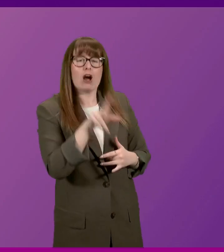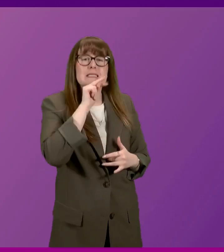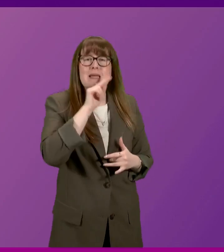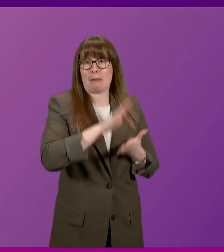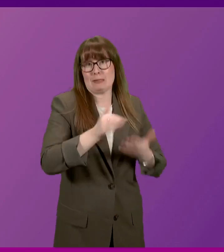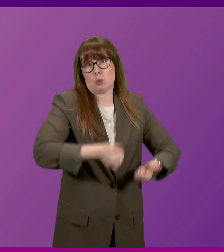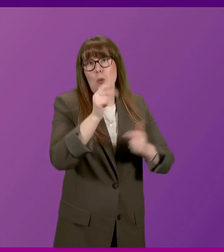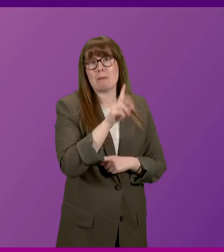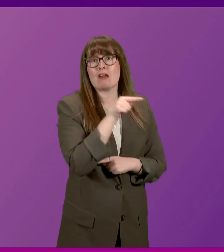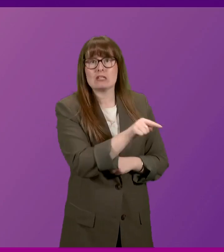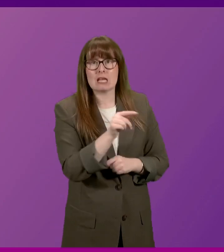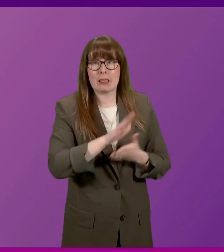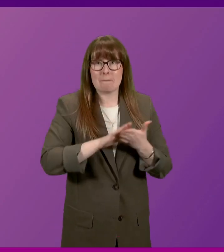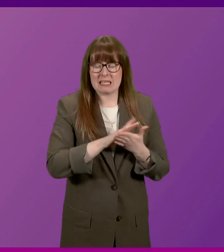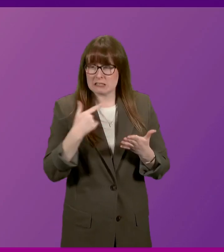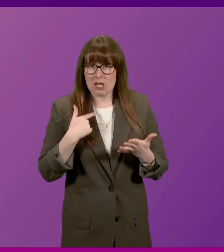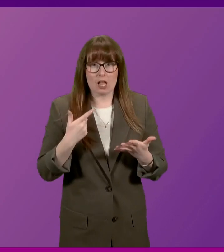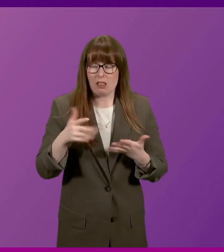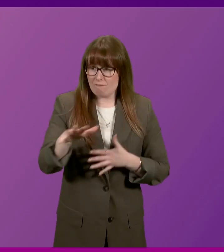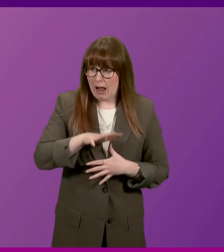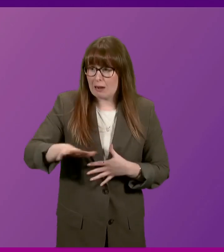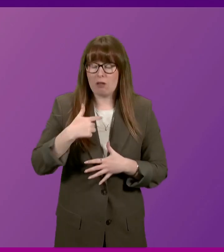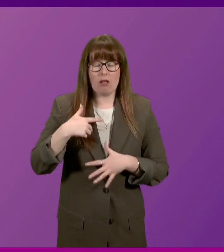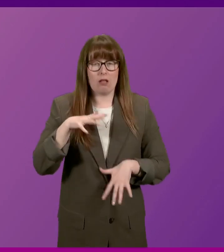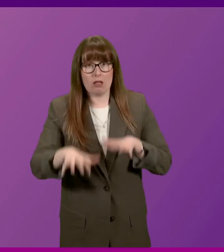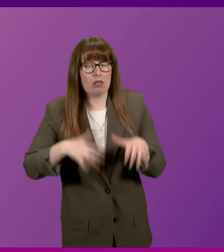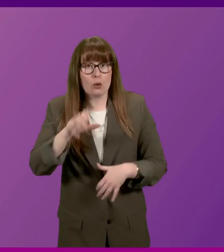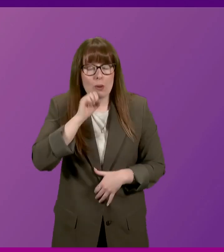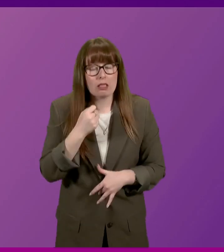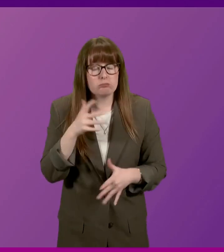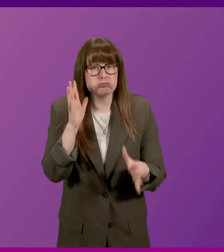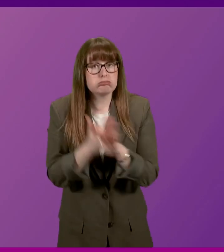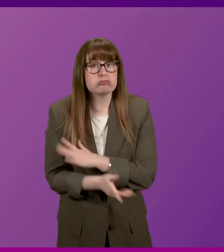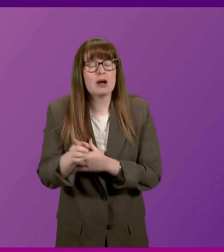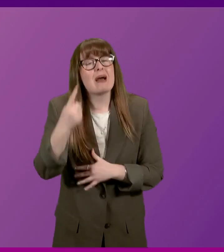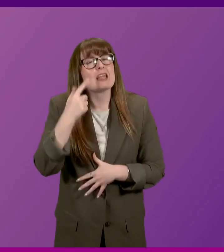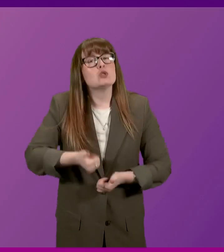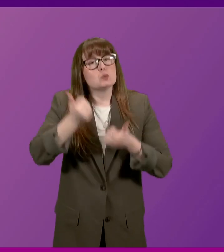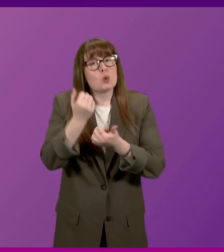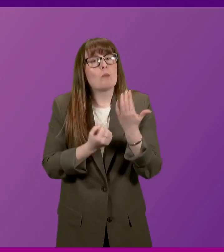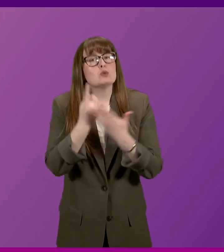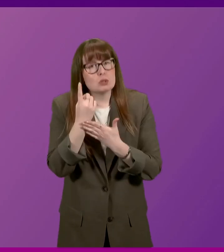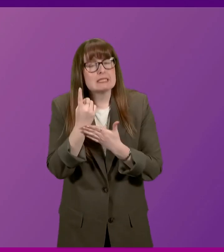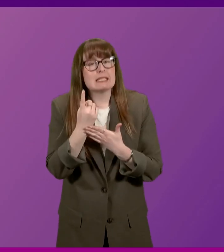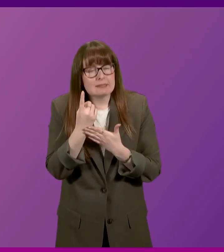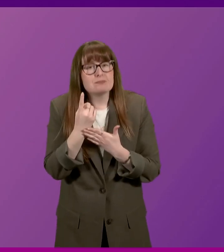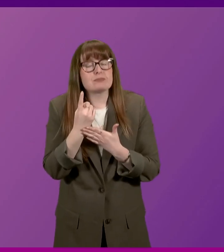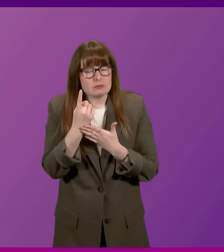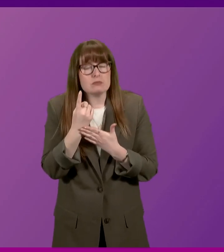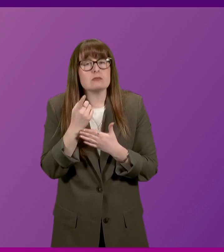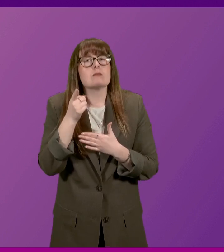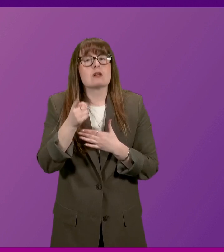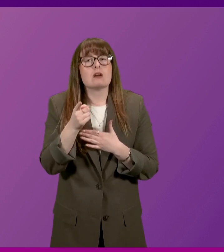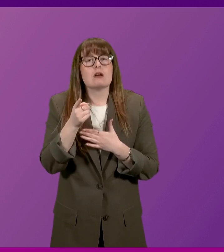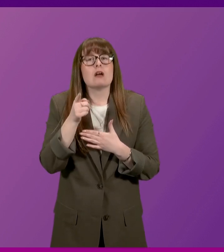of control that those families experience. But I do think it is an opportunity. I think